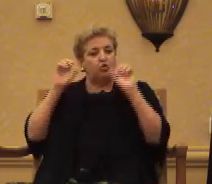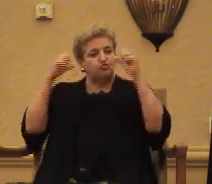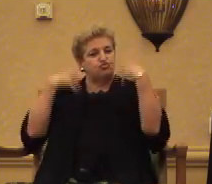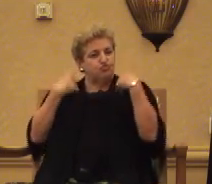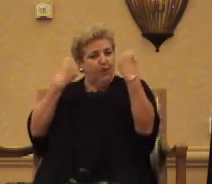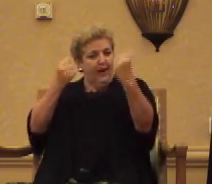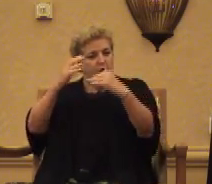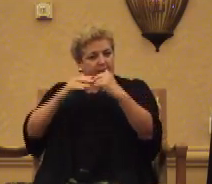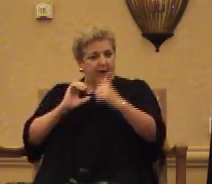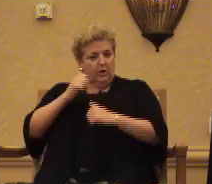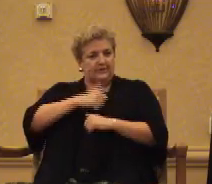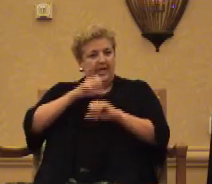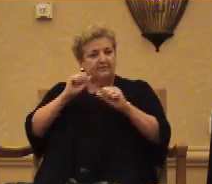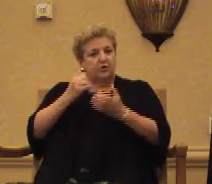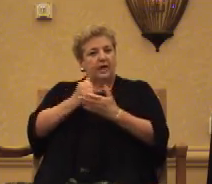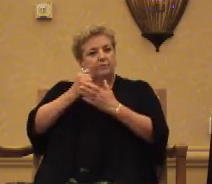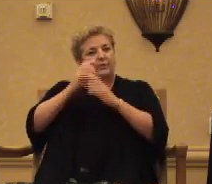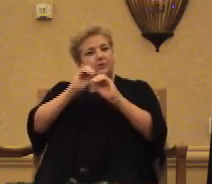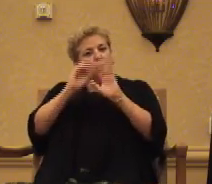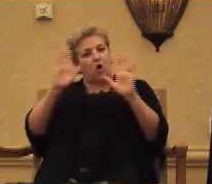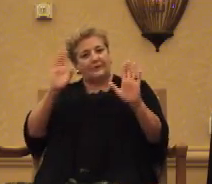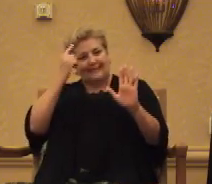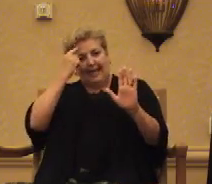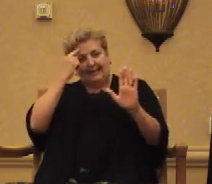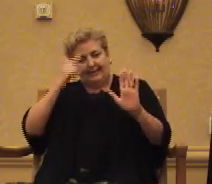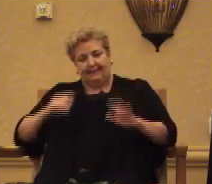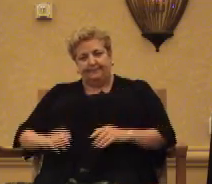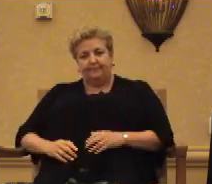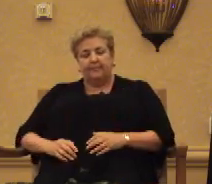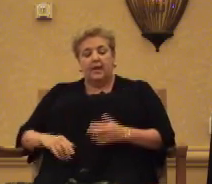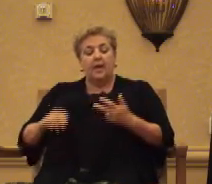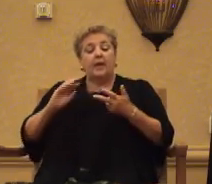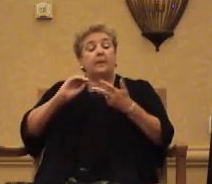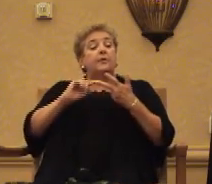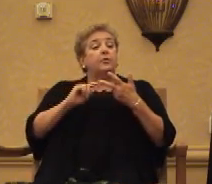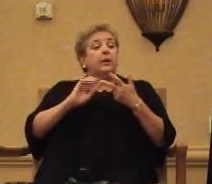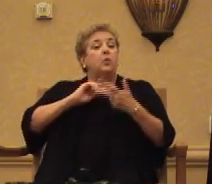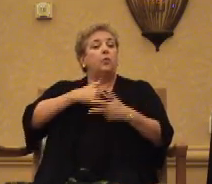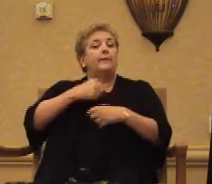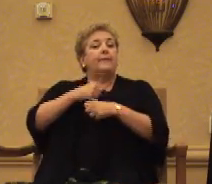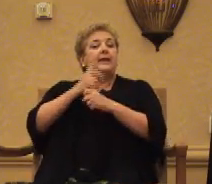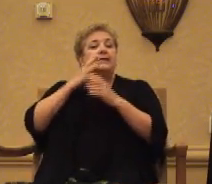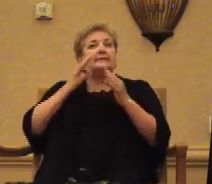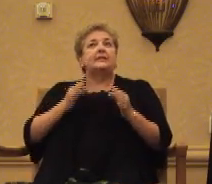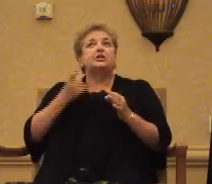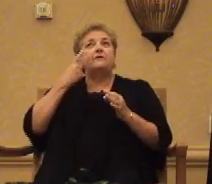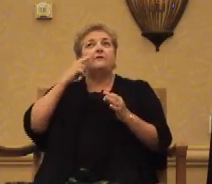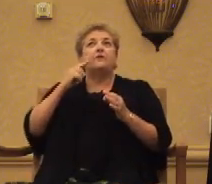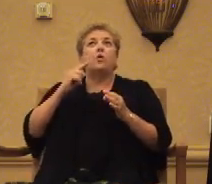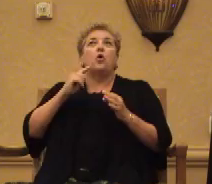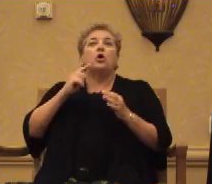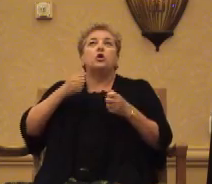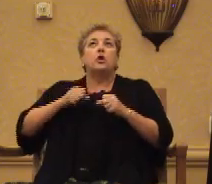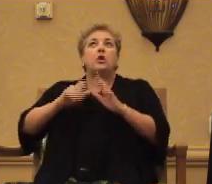sanity. Number three, we made a decision to turn our will over to the lives of the care of God as we understood